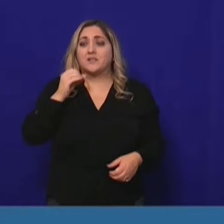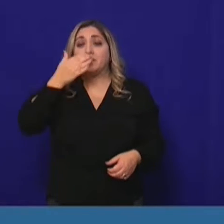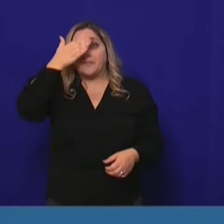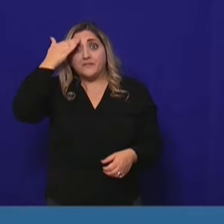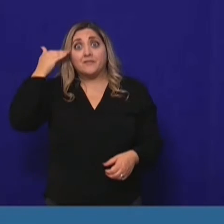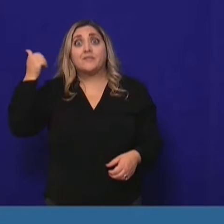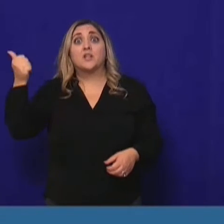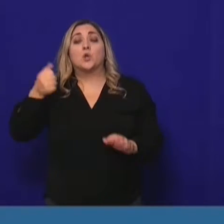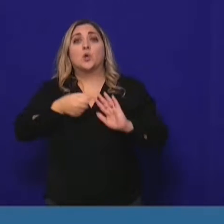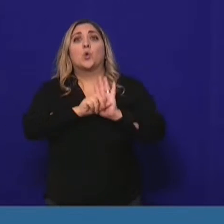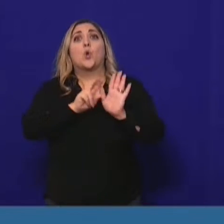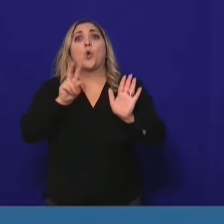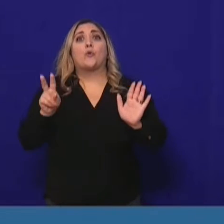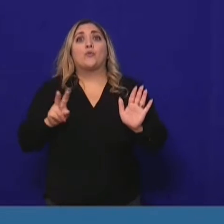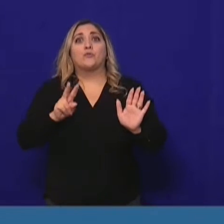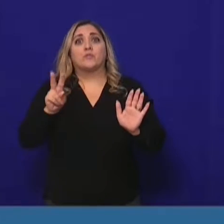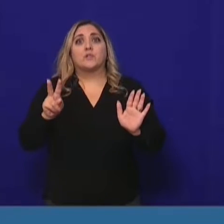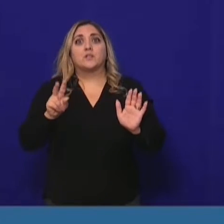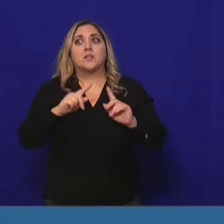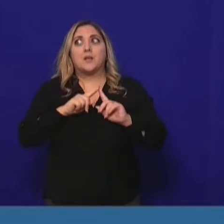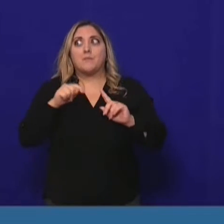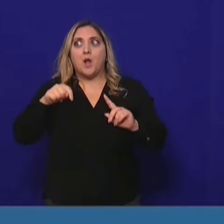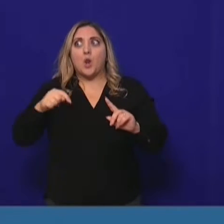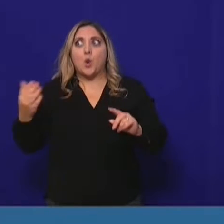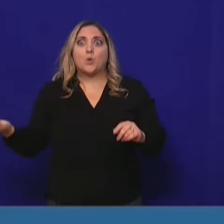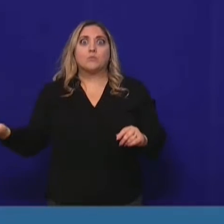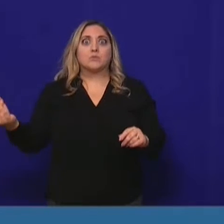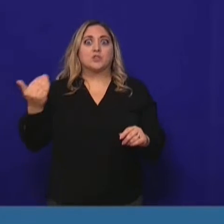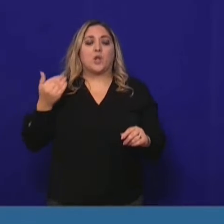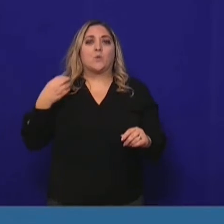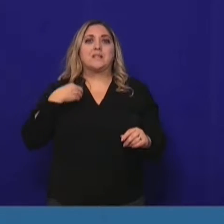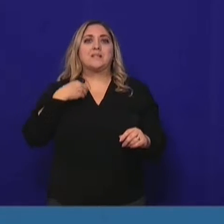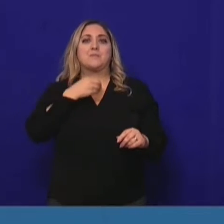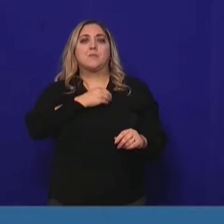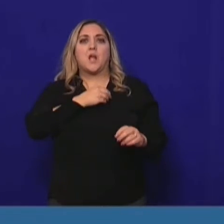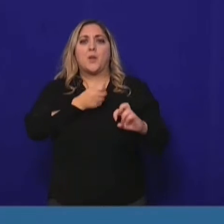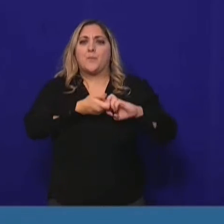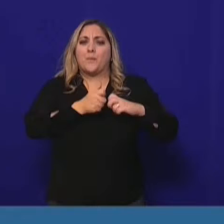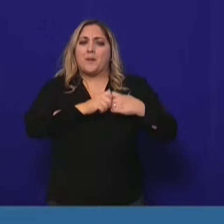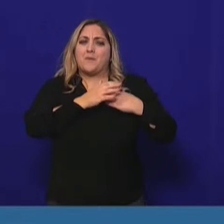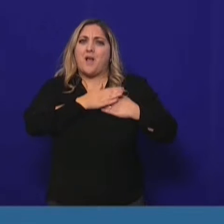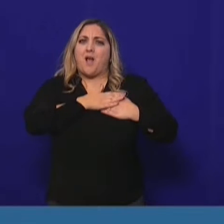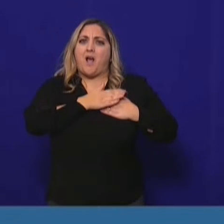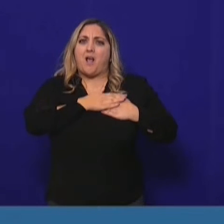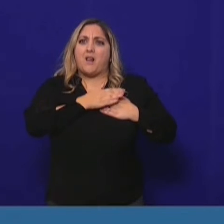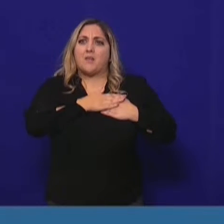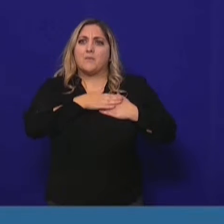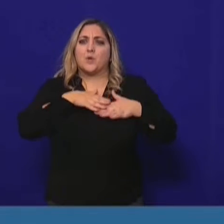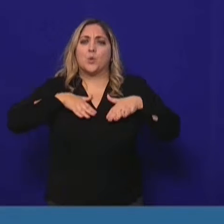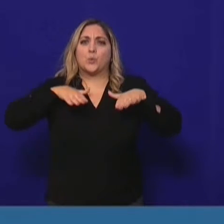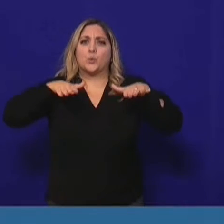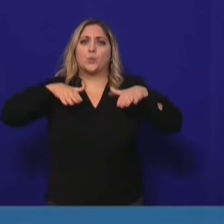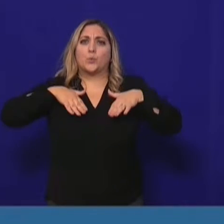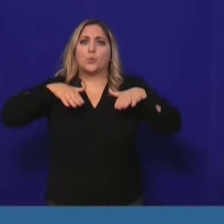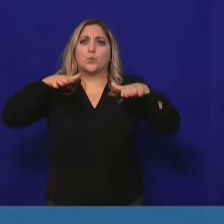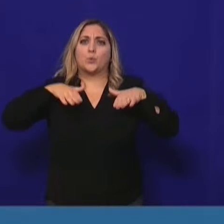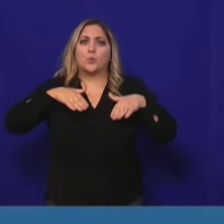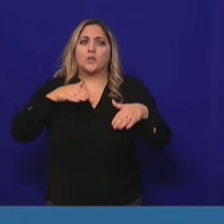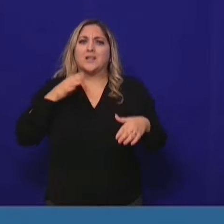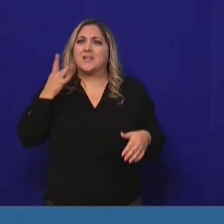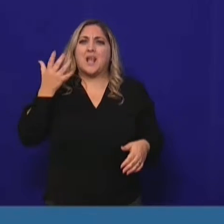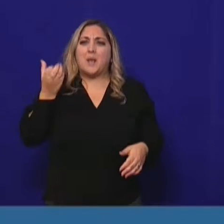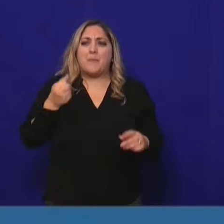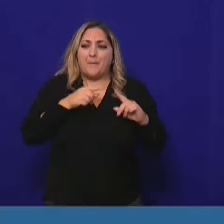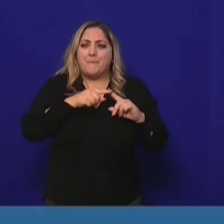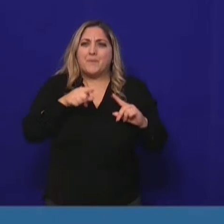u llum qed jippreżentaw ruħhom fl-isptar bi problemi fil-qalb u l-pulmun. Tista' tagħti ħiel ta' kemm hemm każijiet bħal dawn u